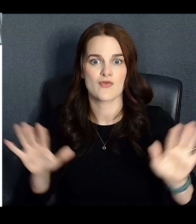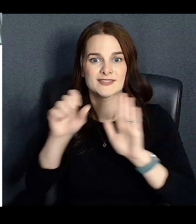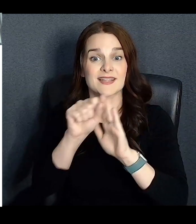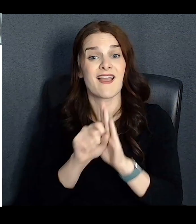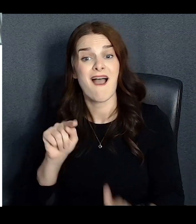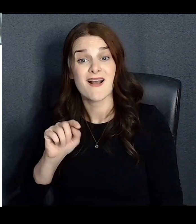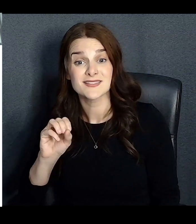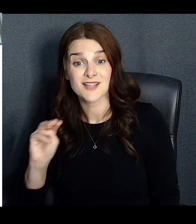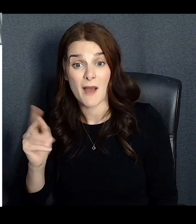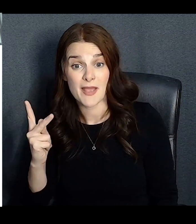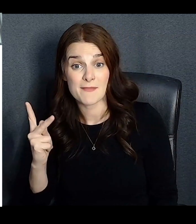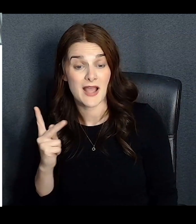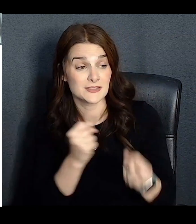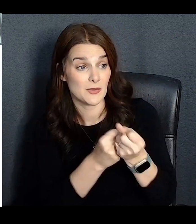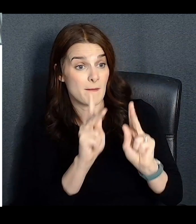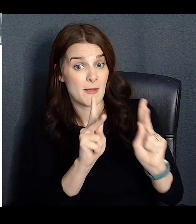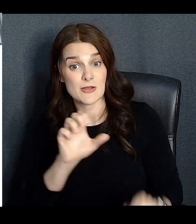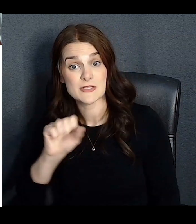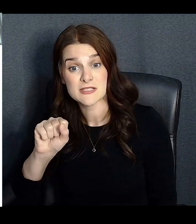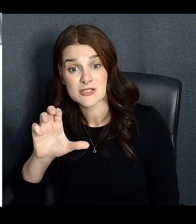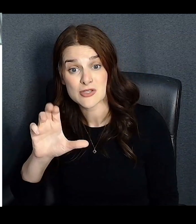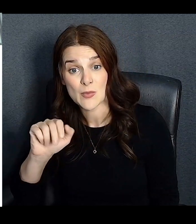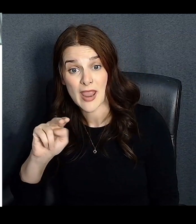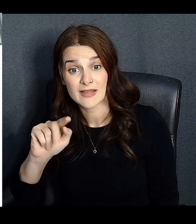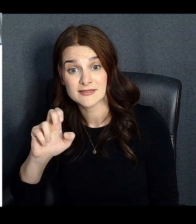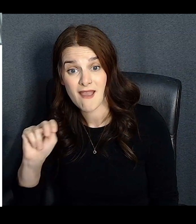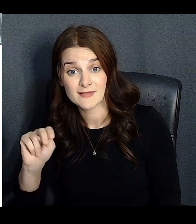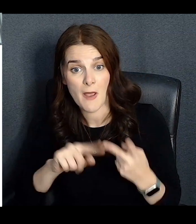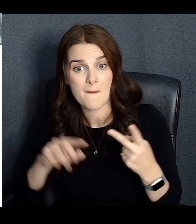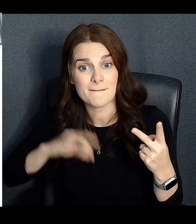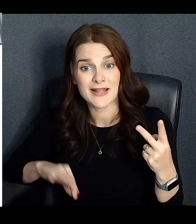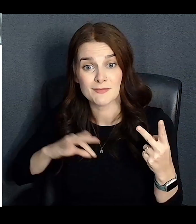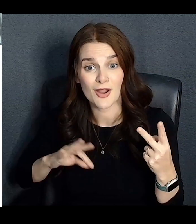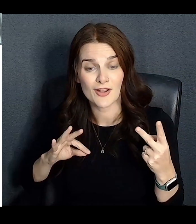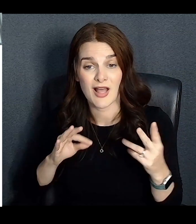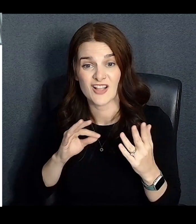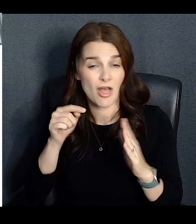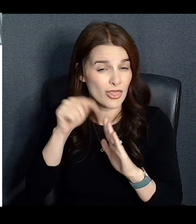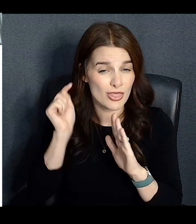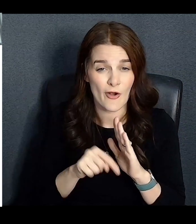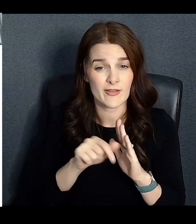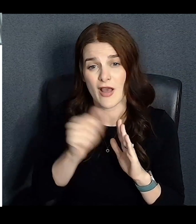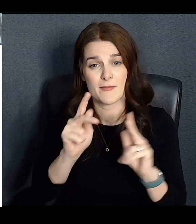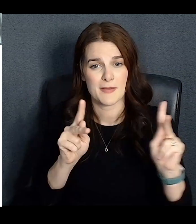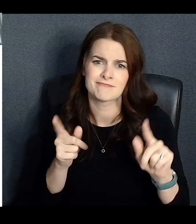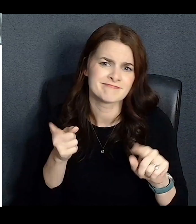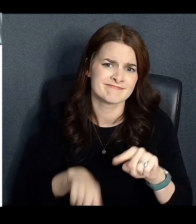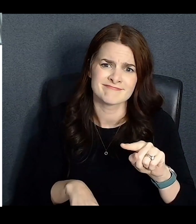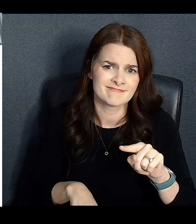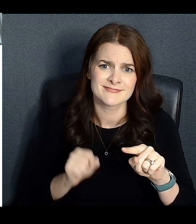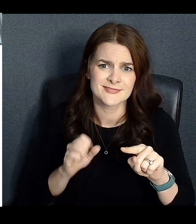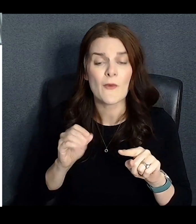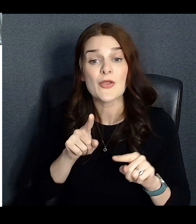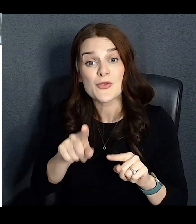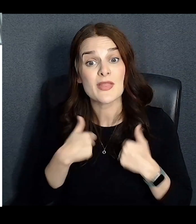know, Tom and I aren't going to be able to support folks in Scranton and Pittsburgh as thoroughly as someone in those areas could. So